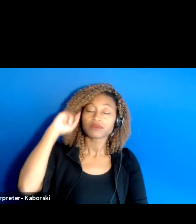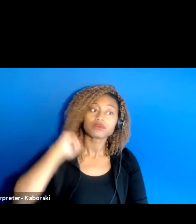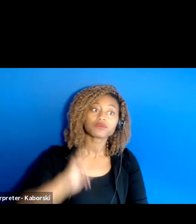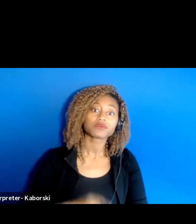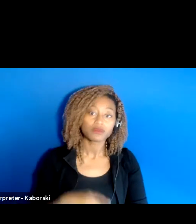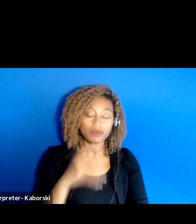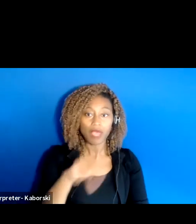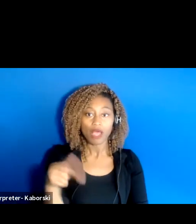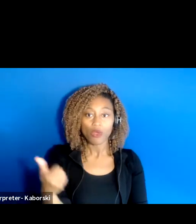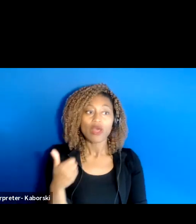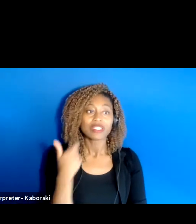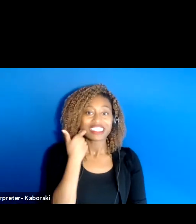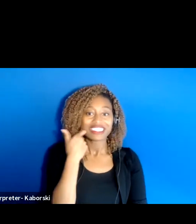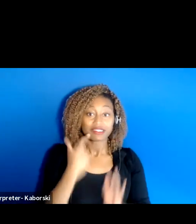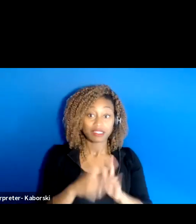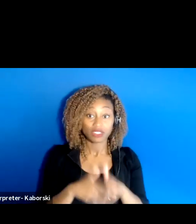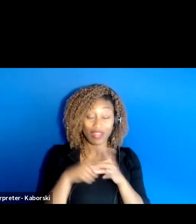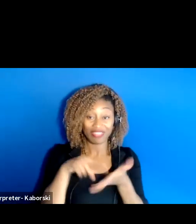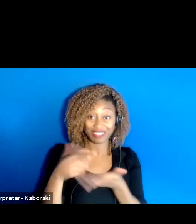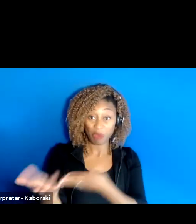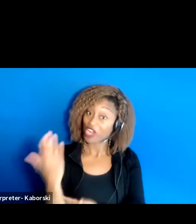Another one that actually just started this morning.